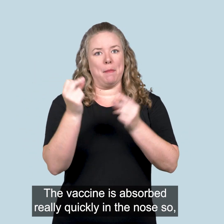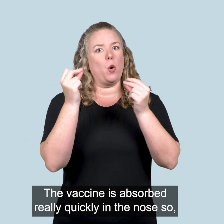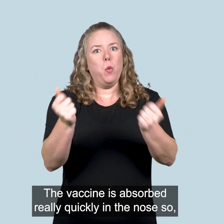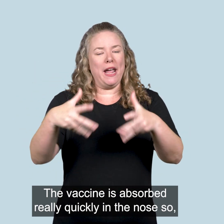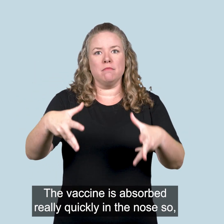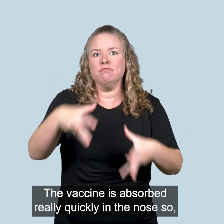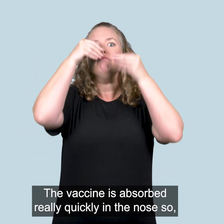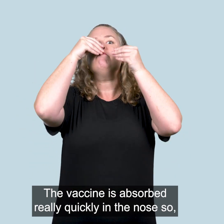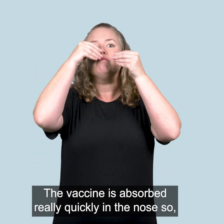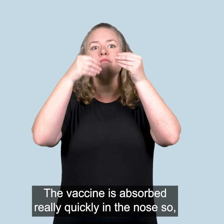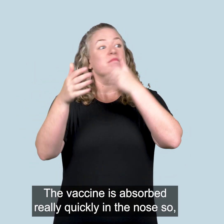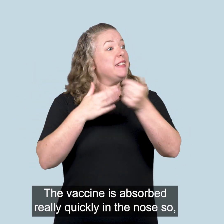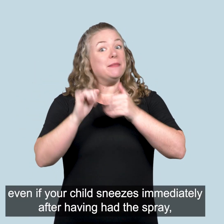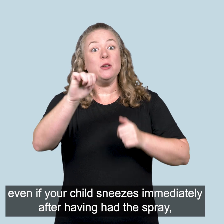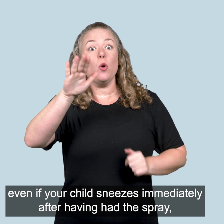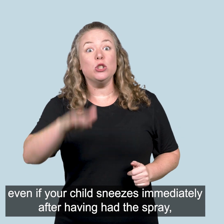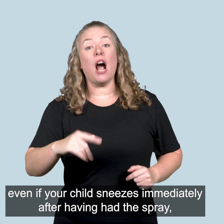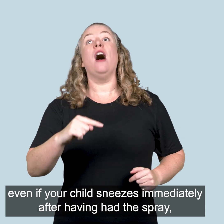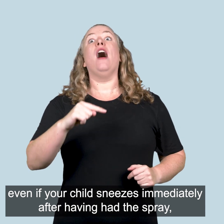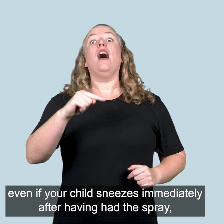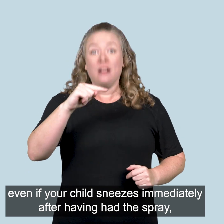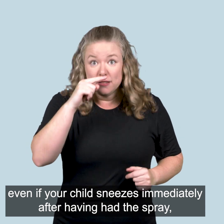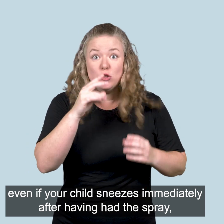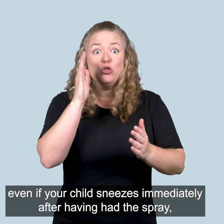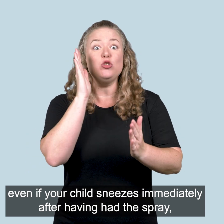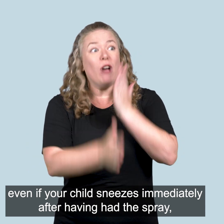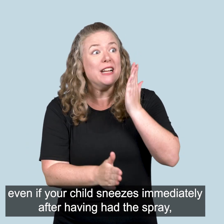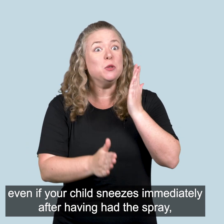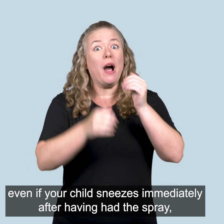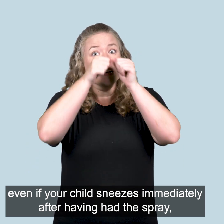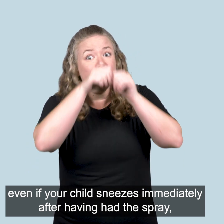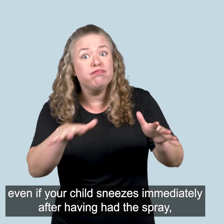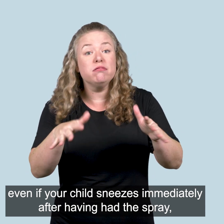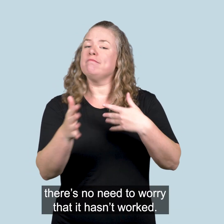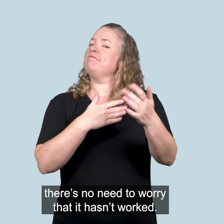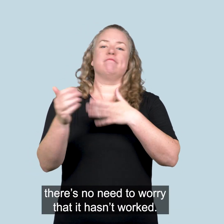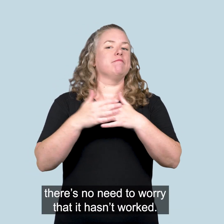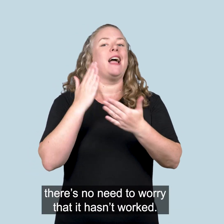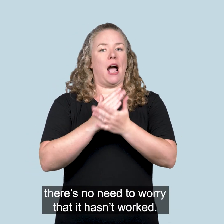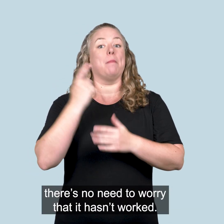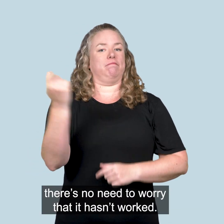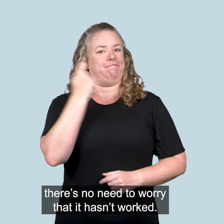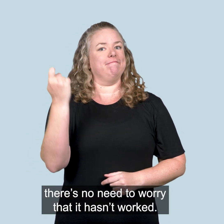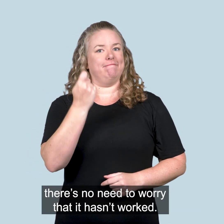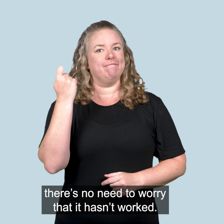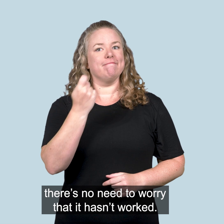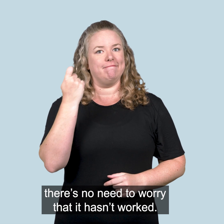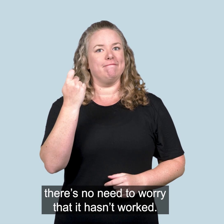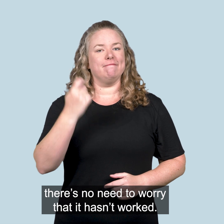absorbed really quickly in the nose, so even if your child sneezes immediately after having had the spray, there's no need to worry that it hasn't worked.